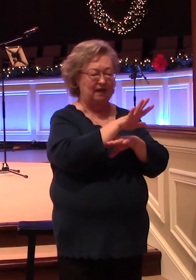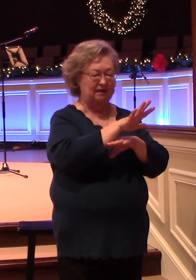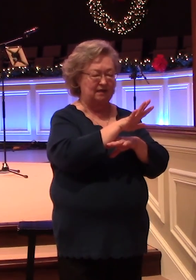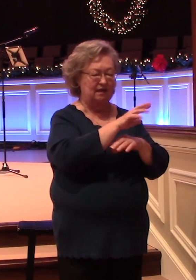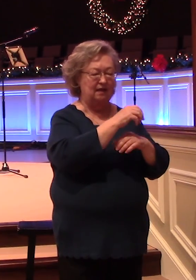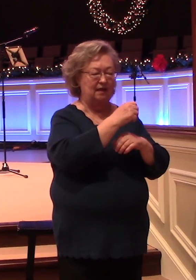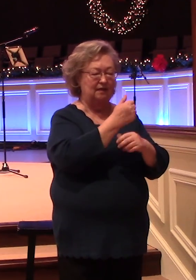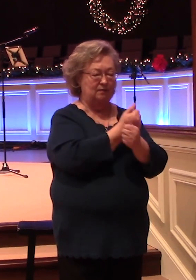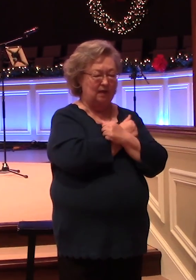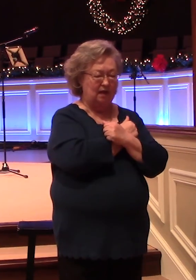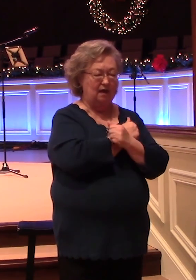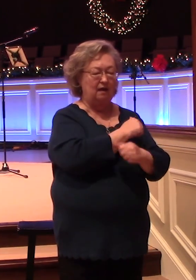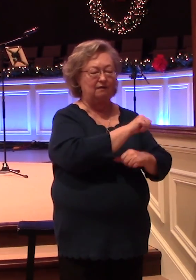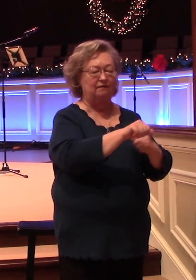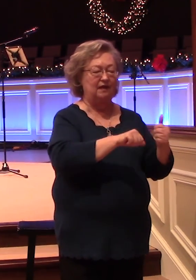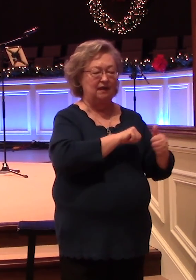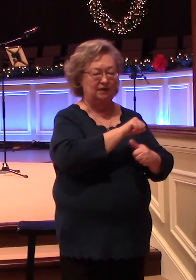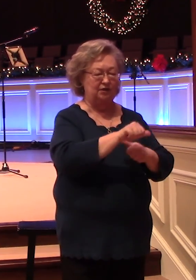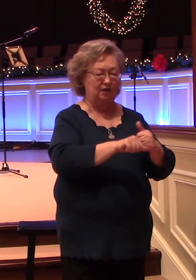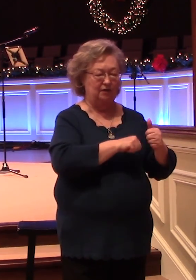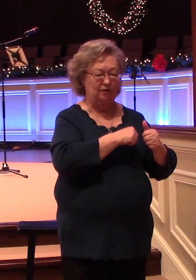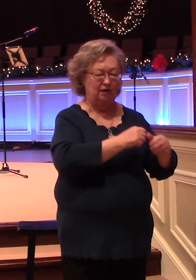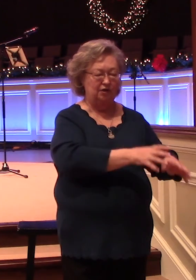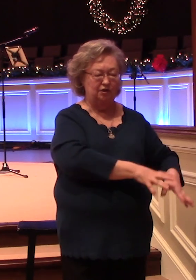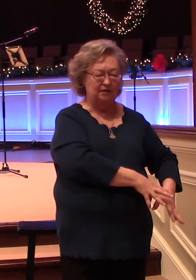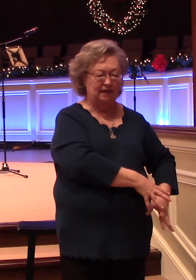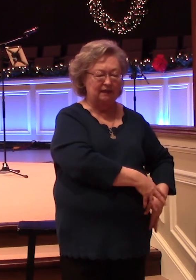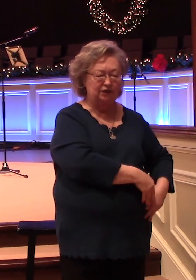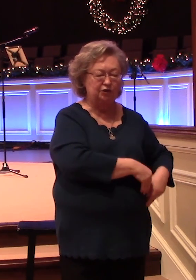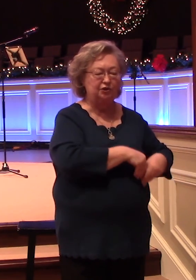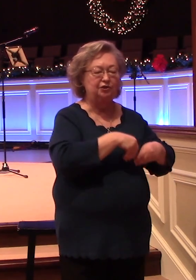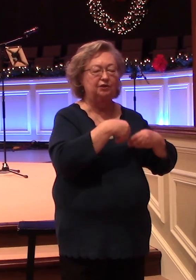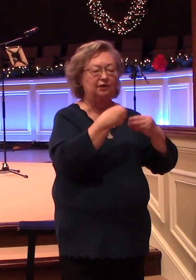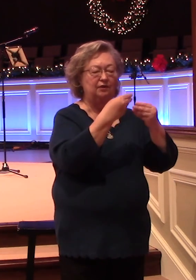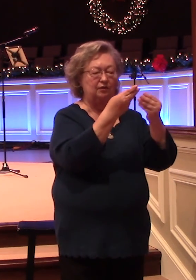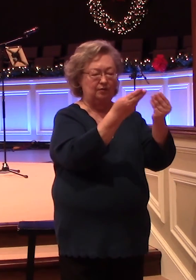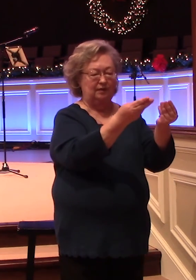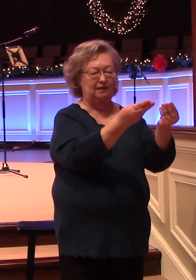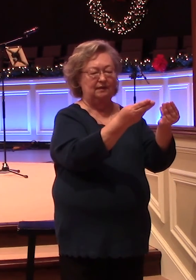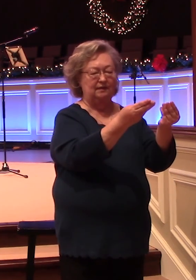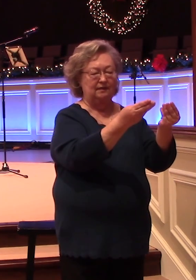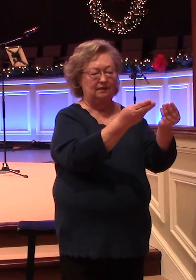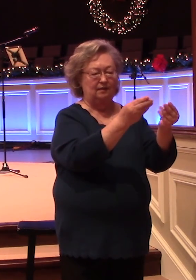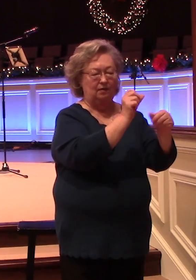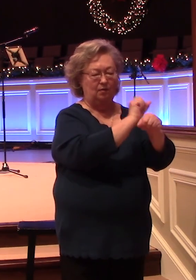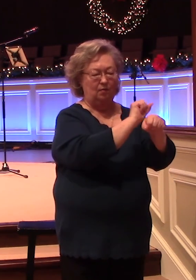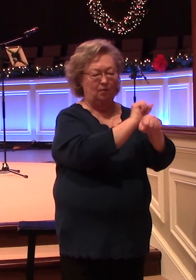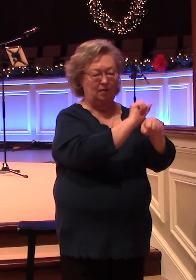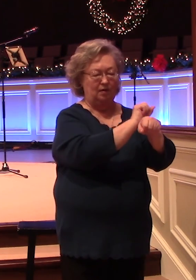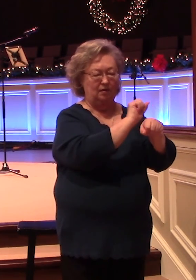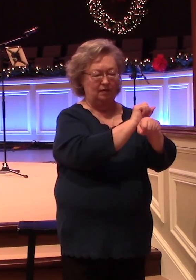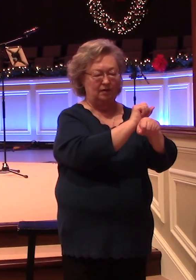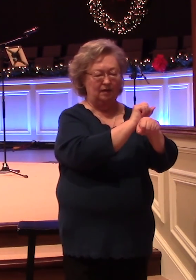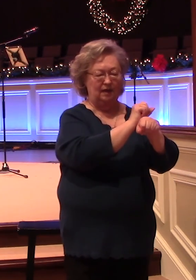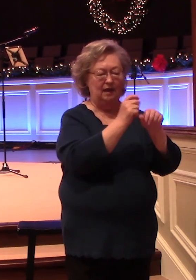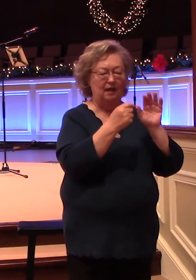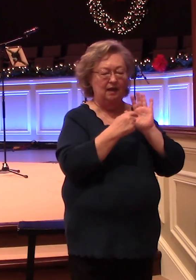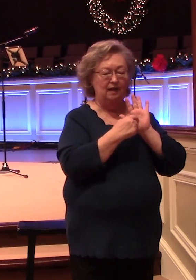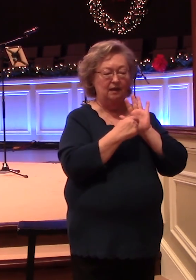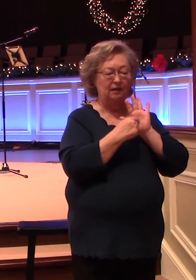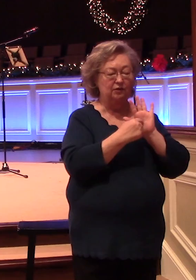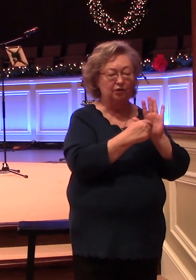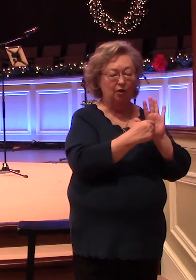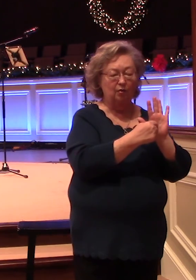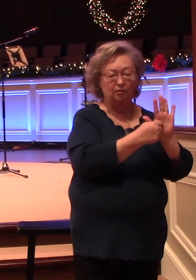generous, sacrificial endeavor. And the evidence of that love is all around us and